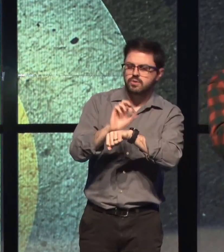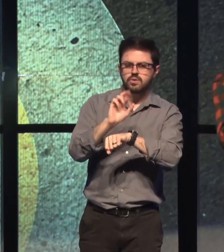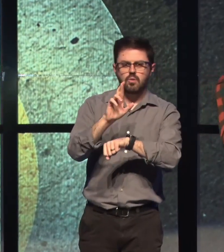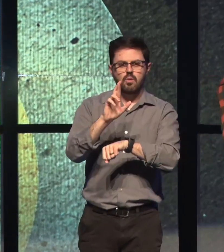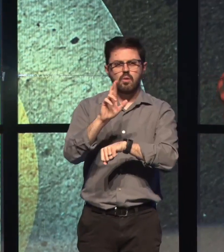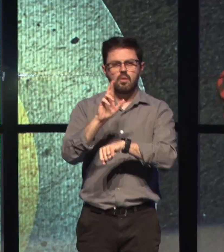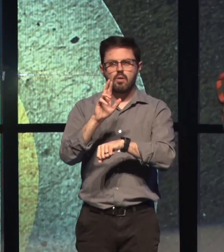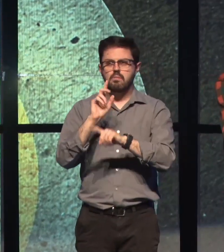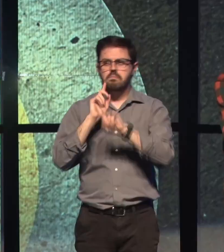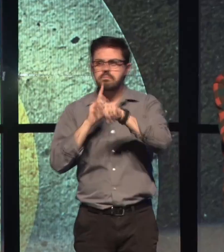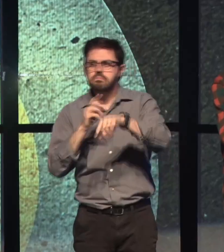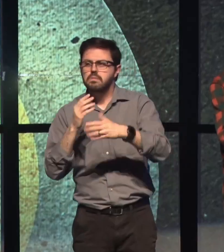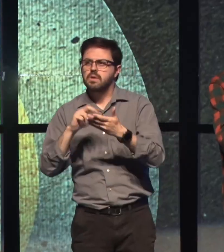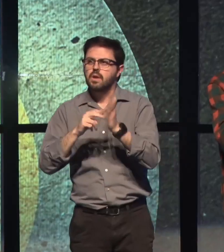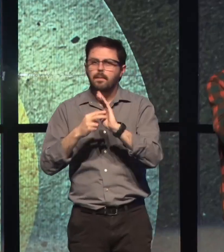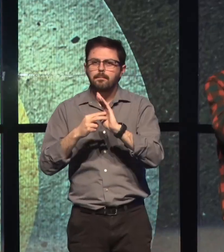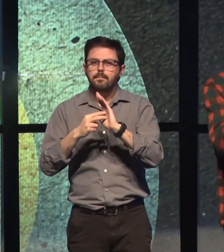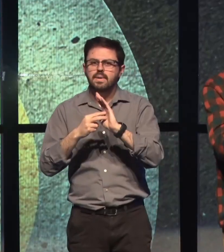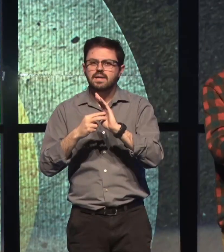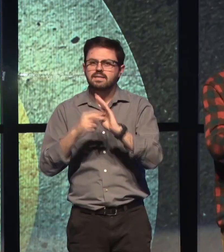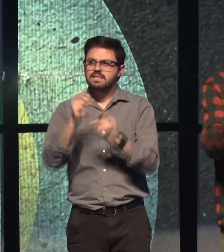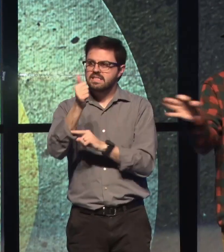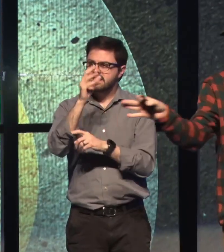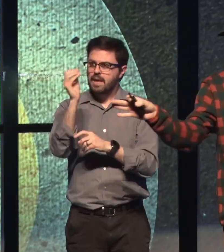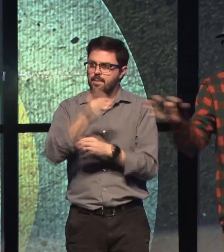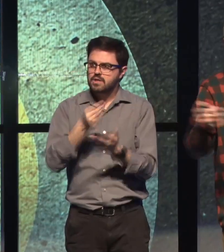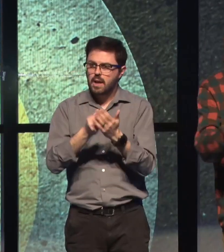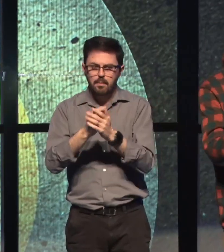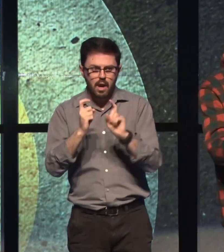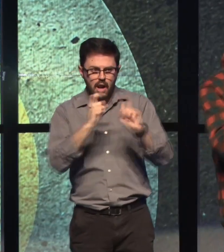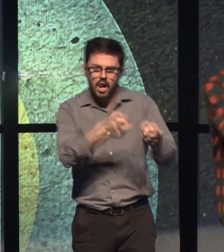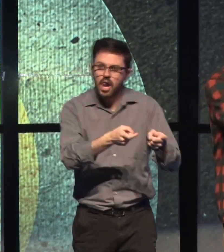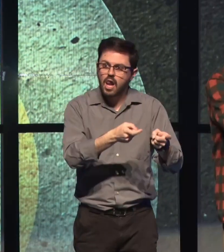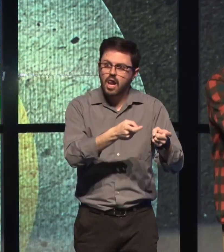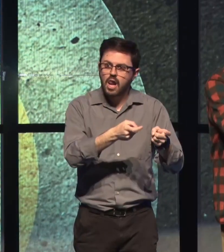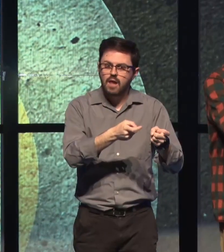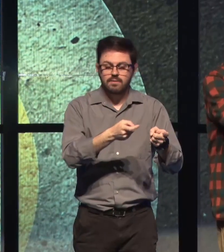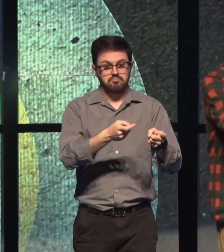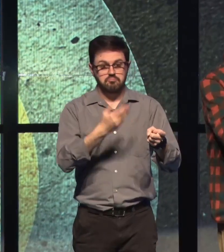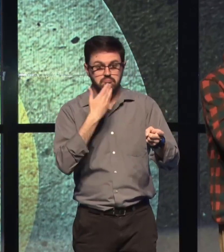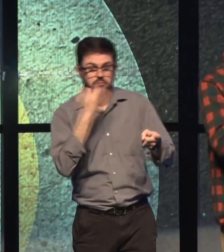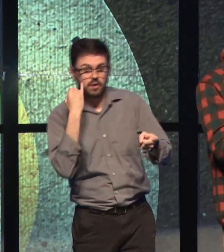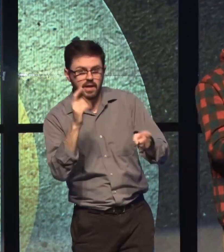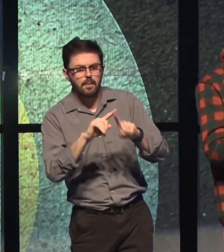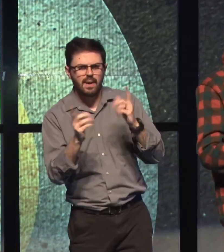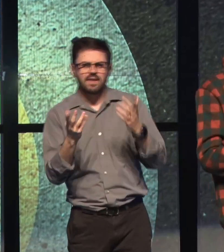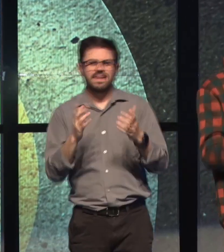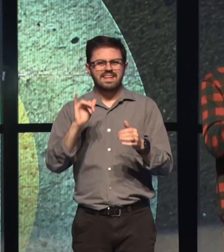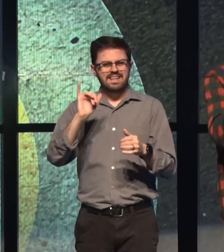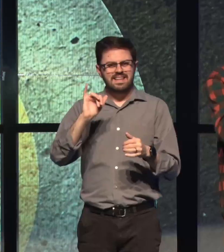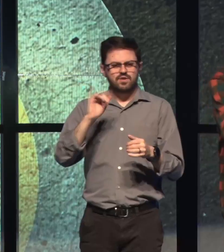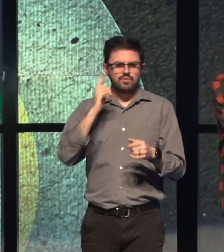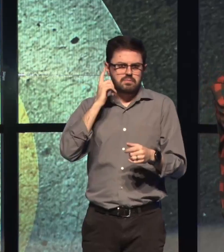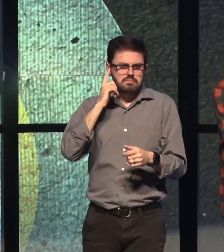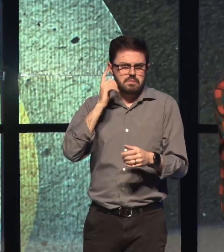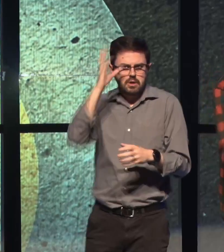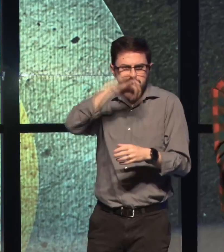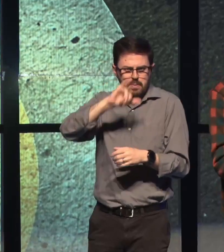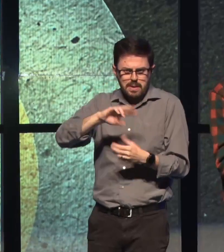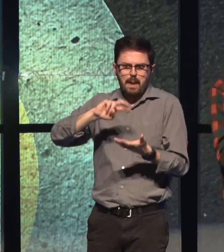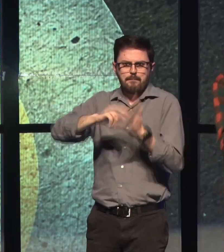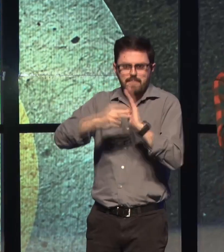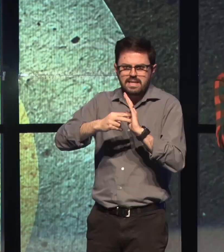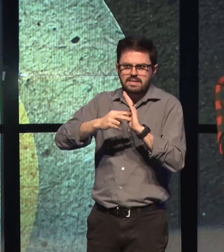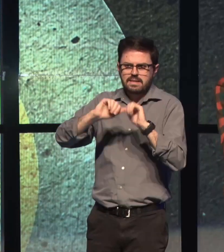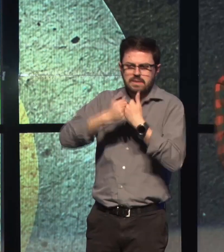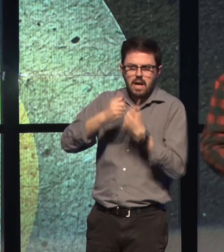that you give 10% in the offering. Not a bad idea, by the way, but you do that, right? It means that you get up every